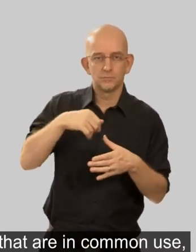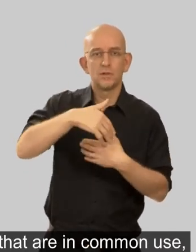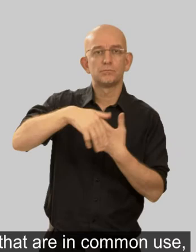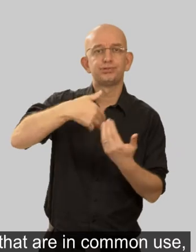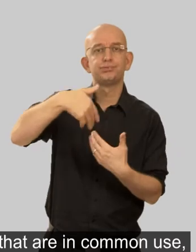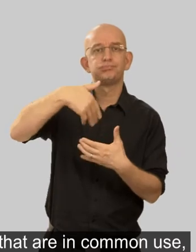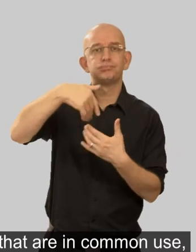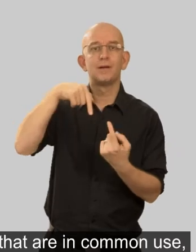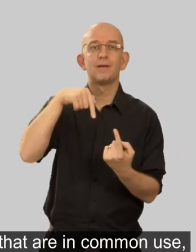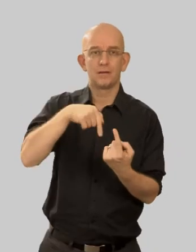processors,